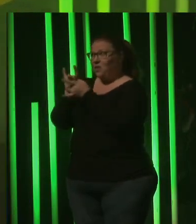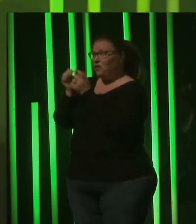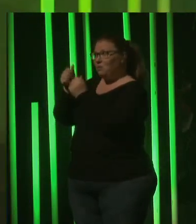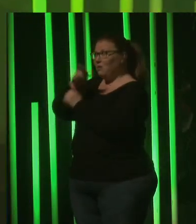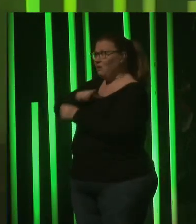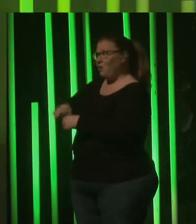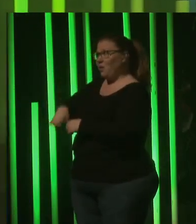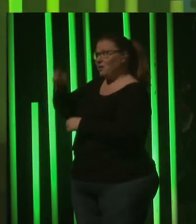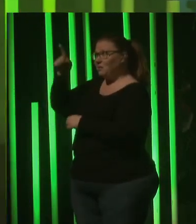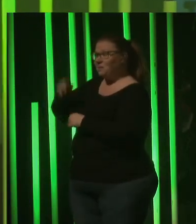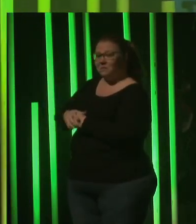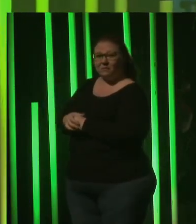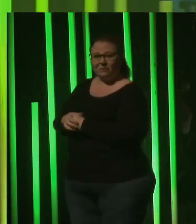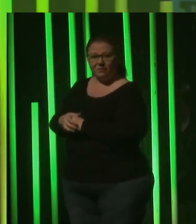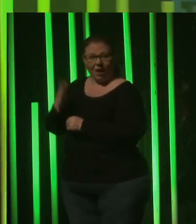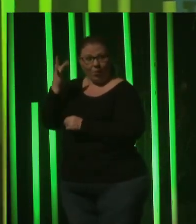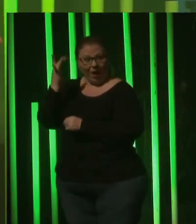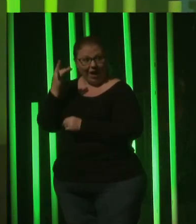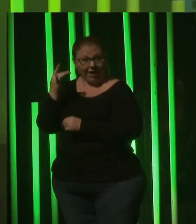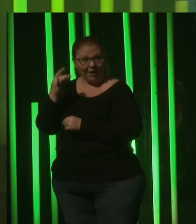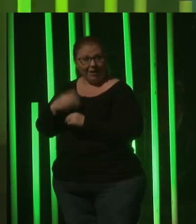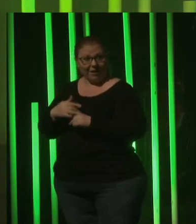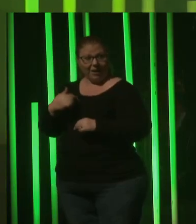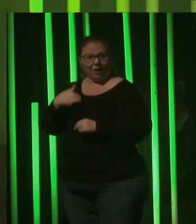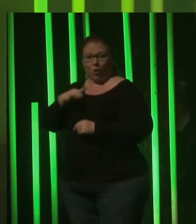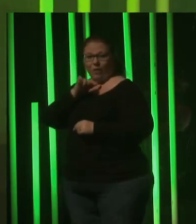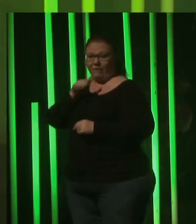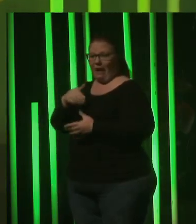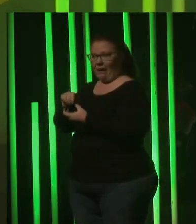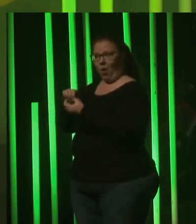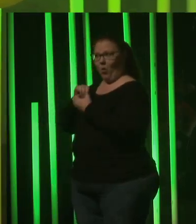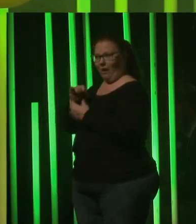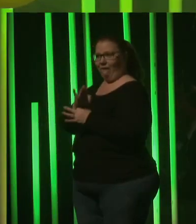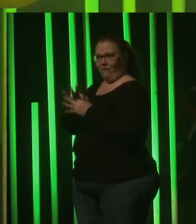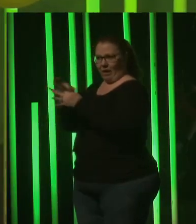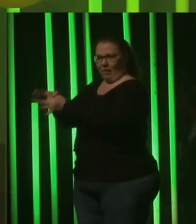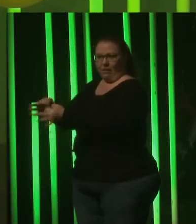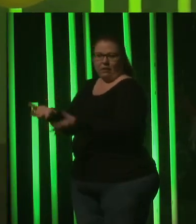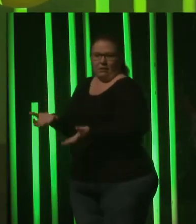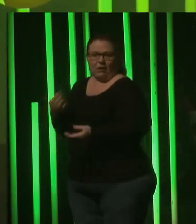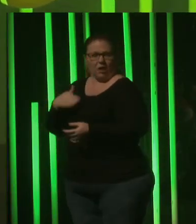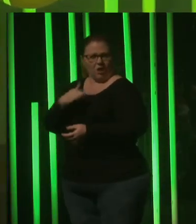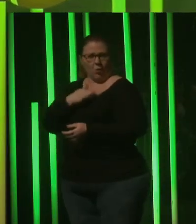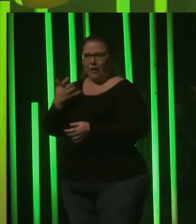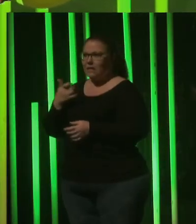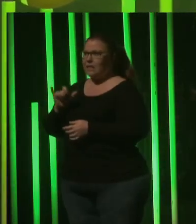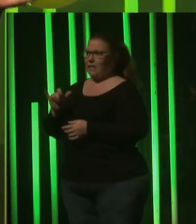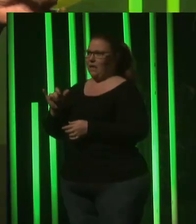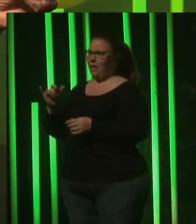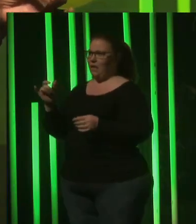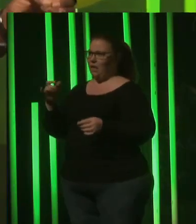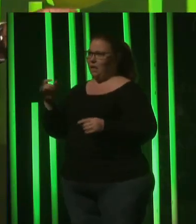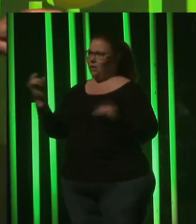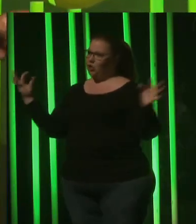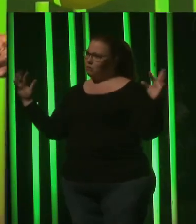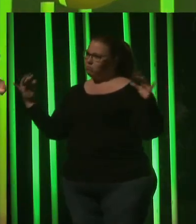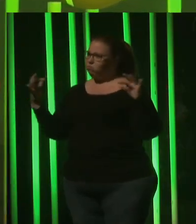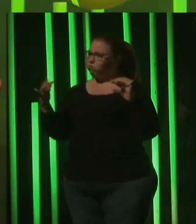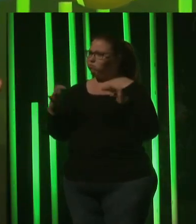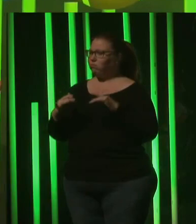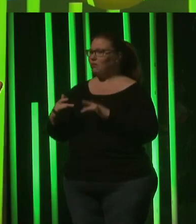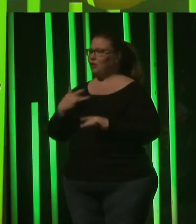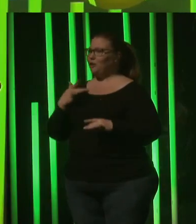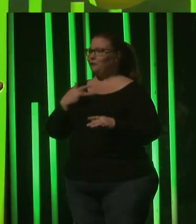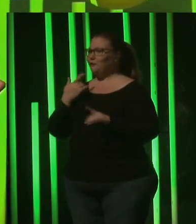the Lord. You know why? Because we've not taken ownership of our faith. We're still just coming in here, getting a real little buzz, and then we go